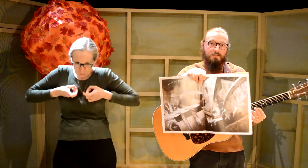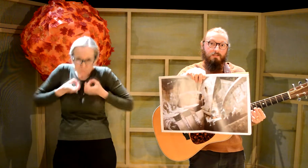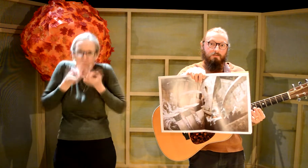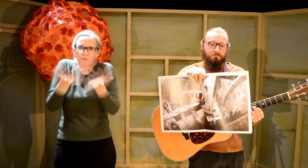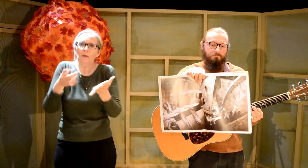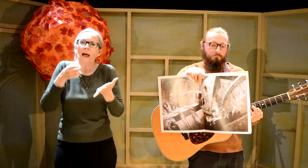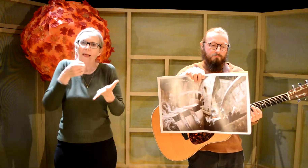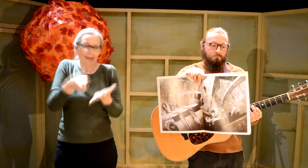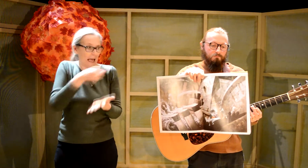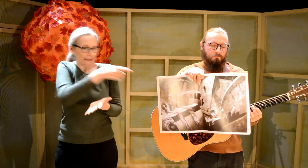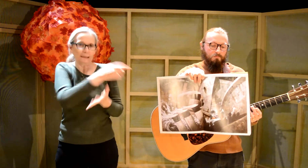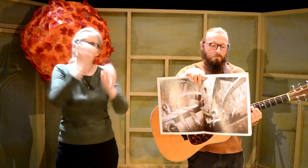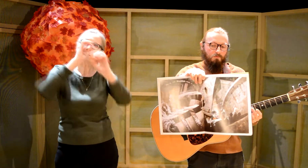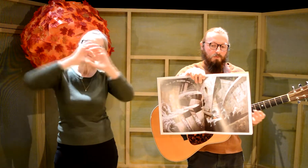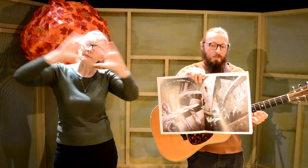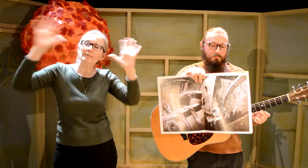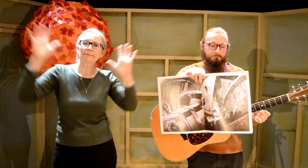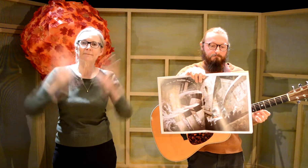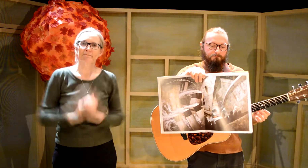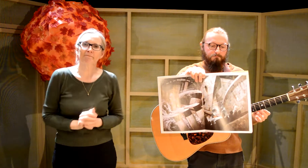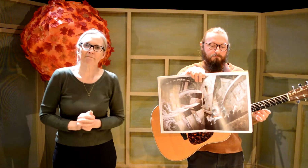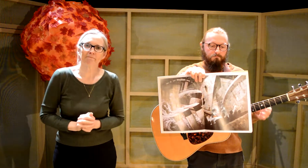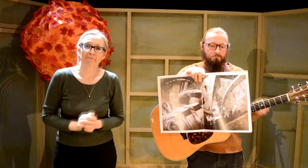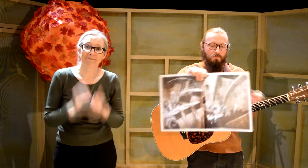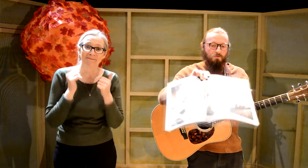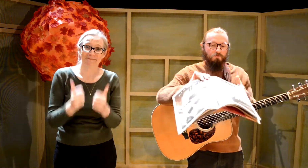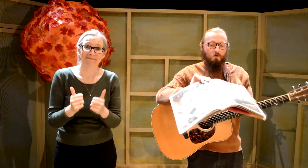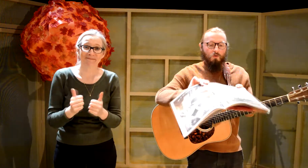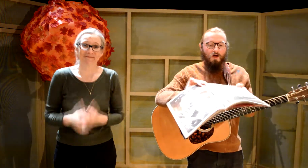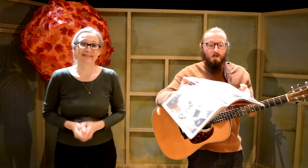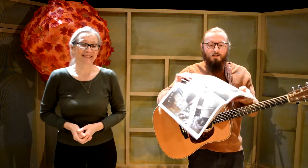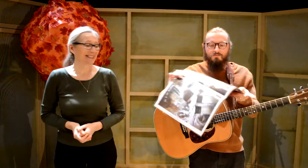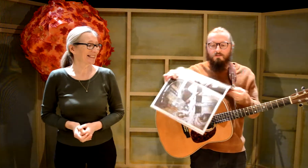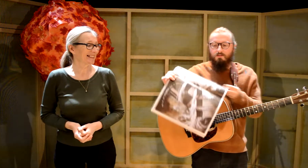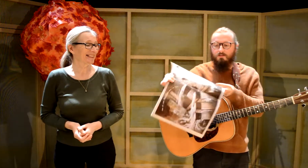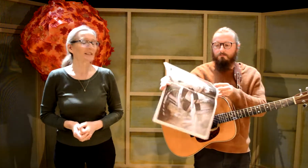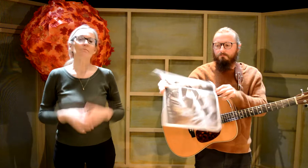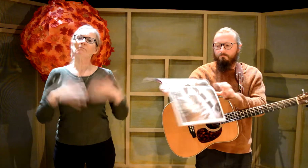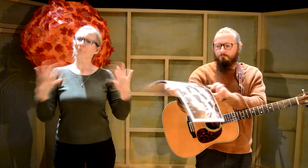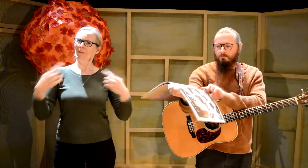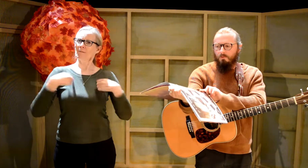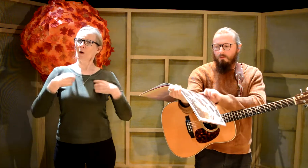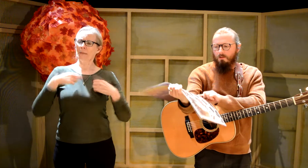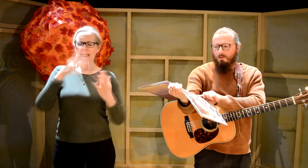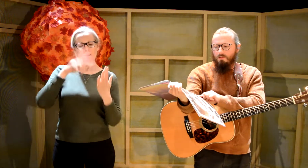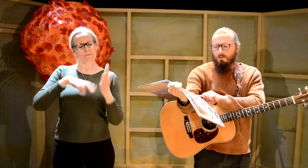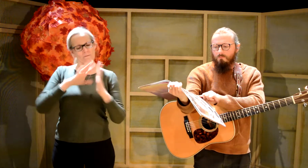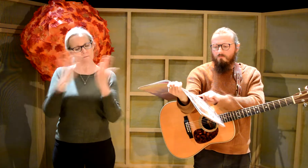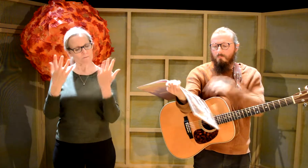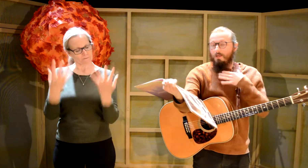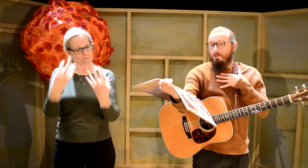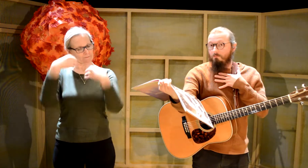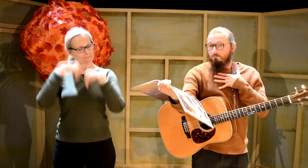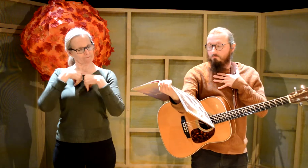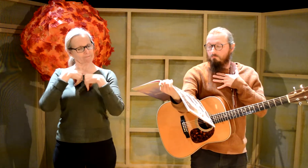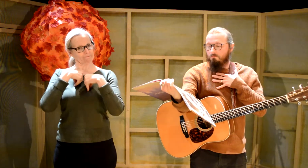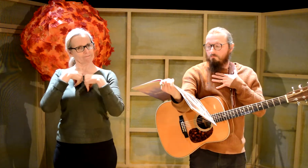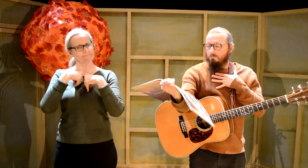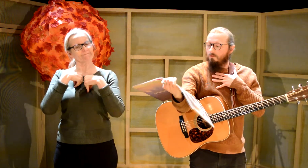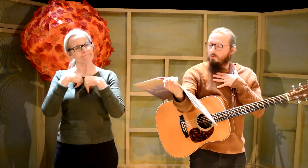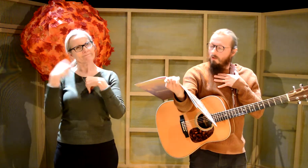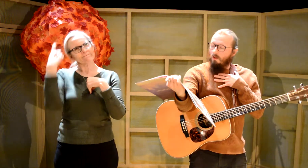that scene. Okay? So I think, for me,